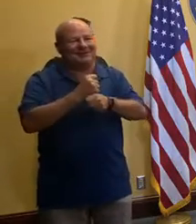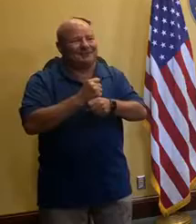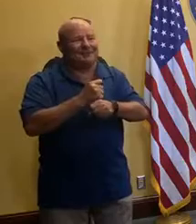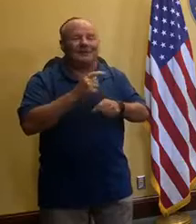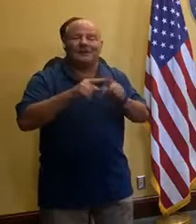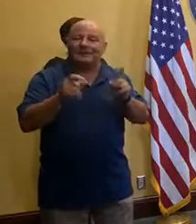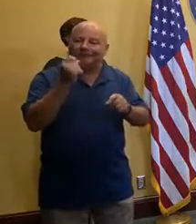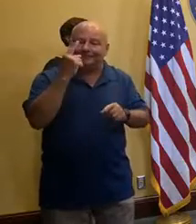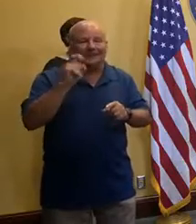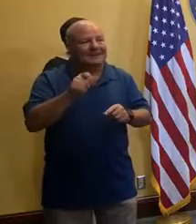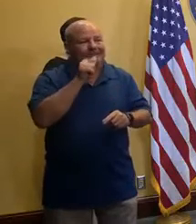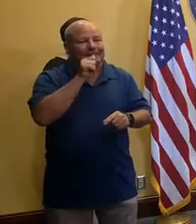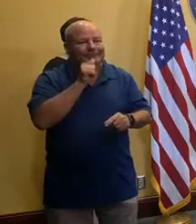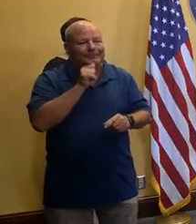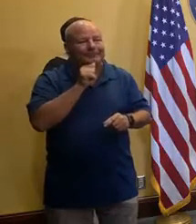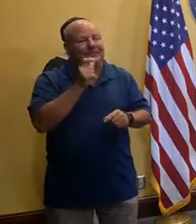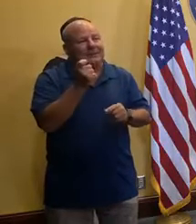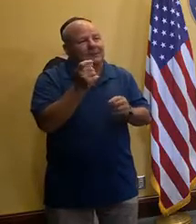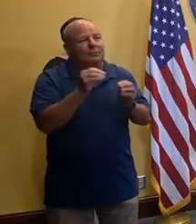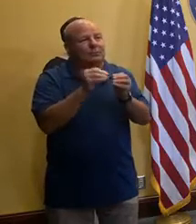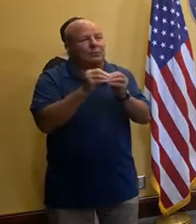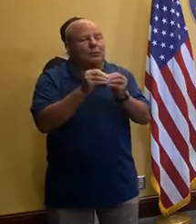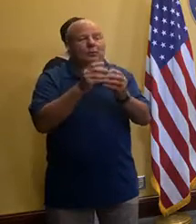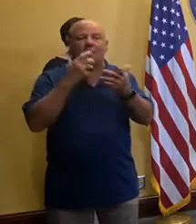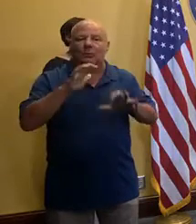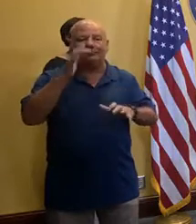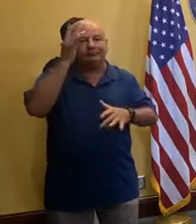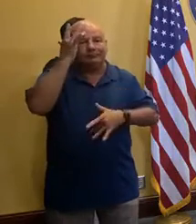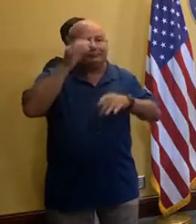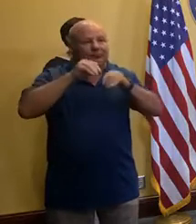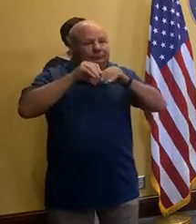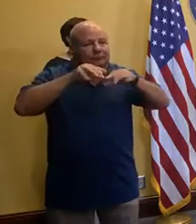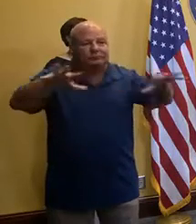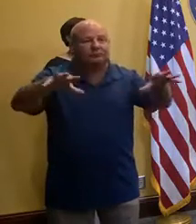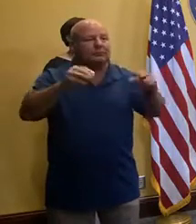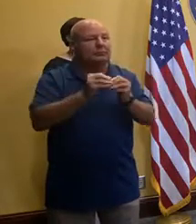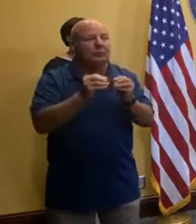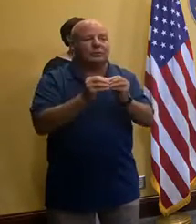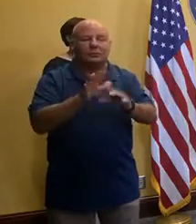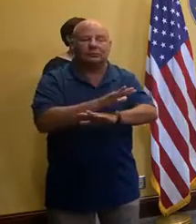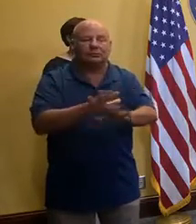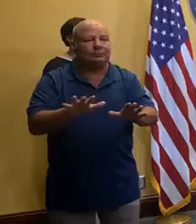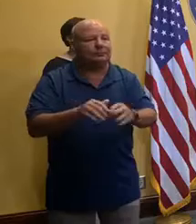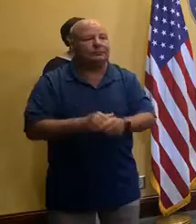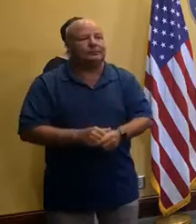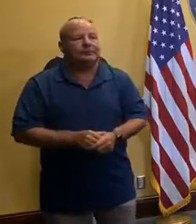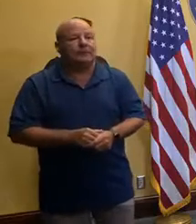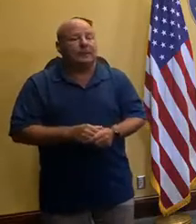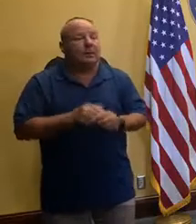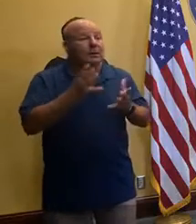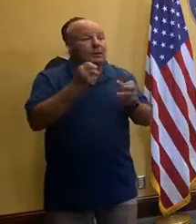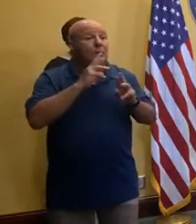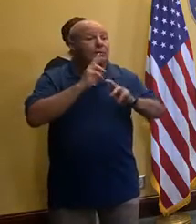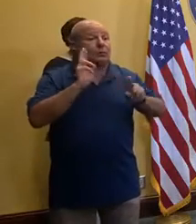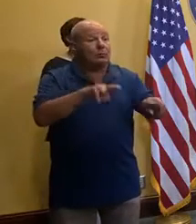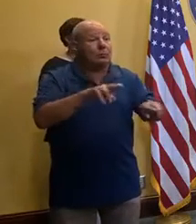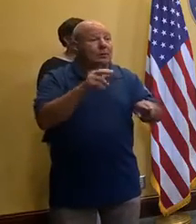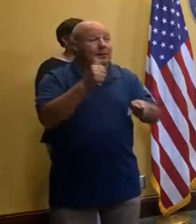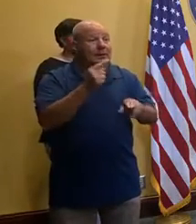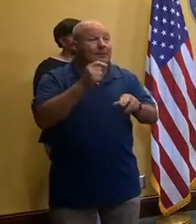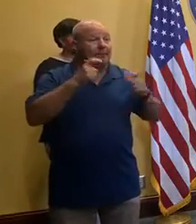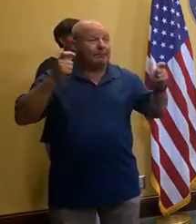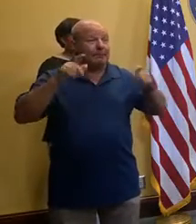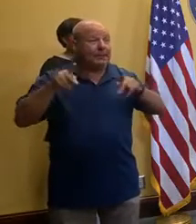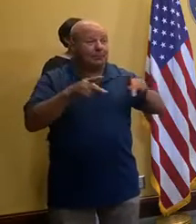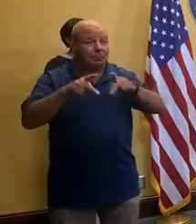last a little while longer to prevent the spread of this virus. If you want to report any gatherings,